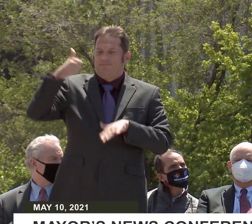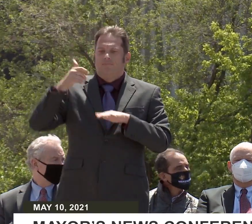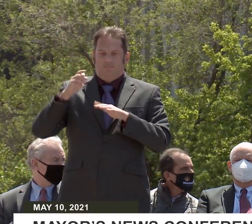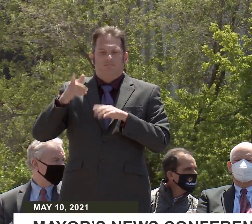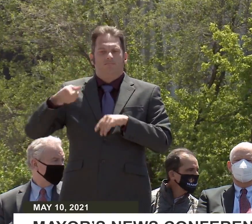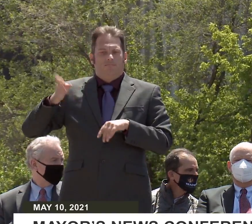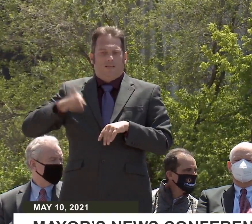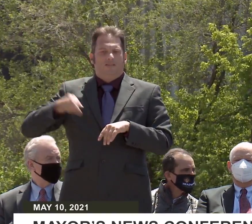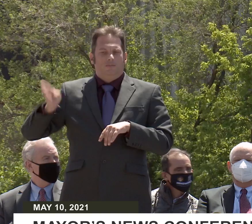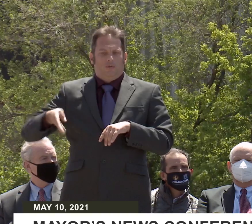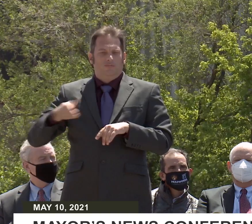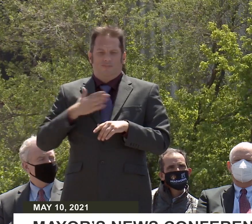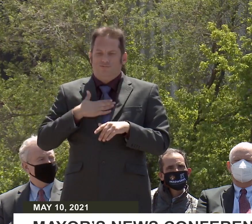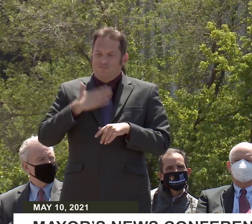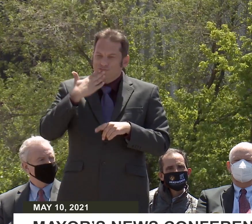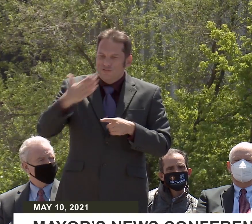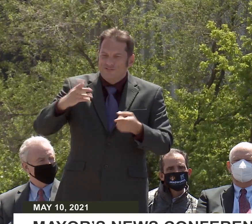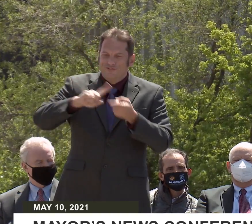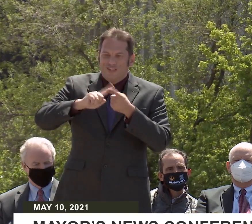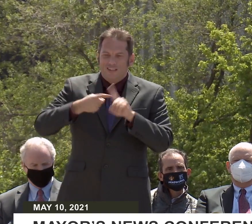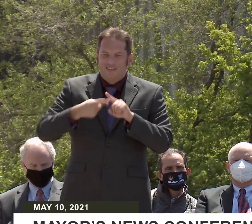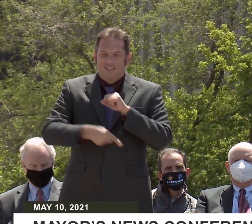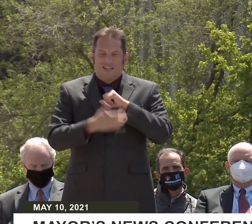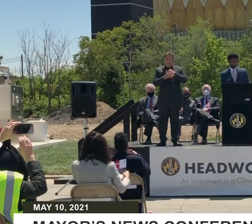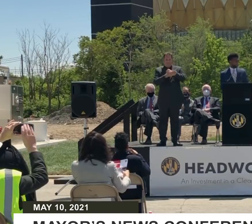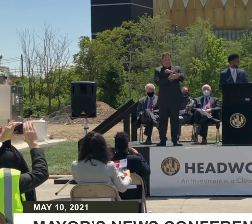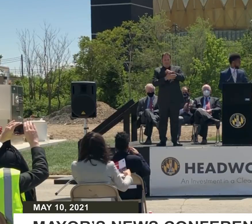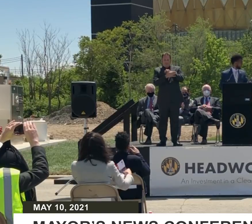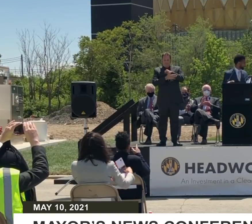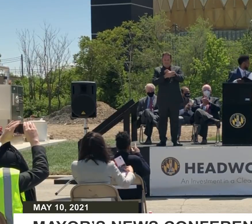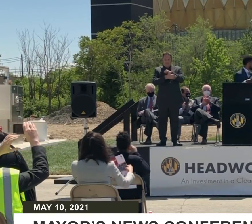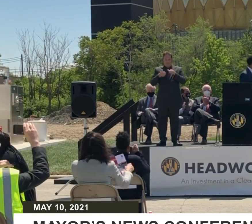my good friend, County Executive Johnny Olszewski Jr.